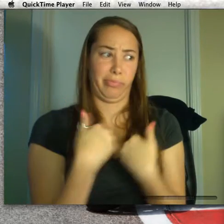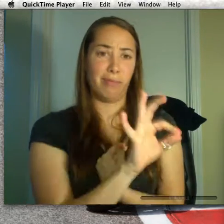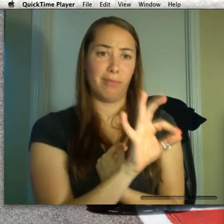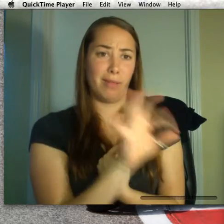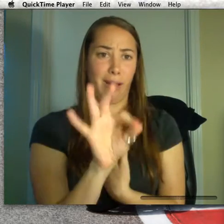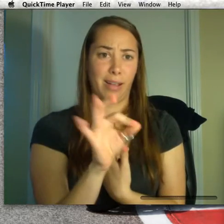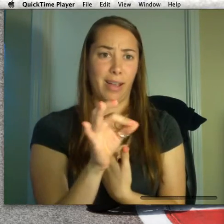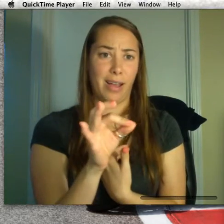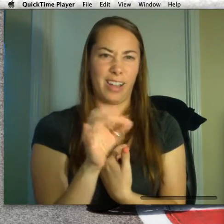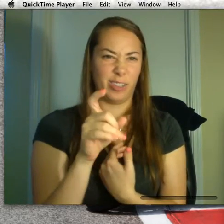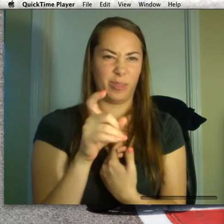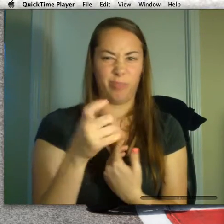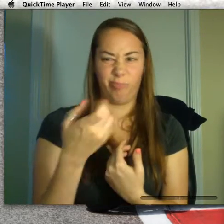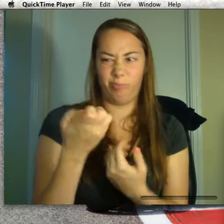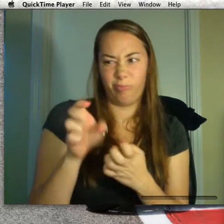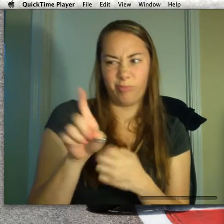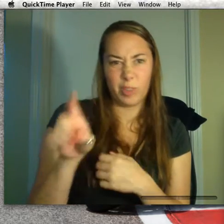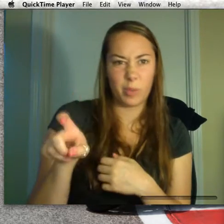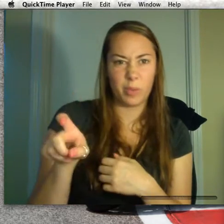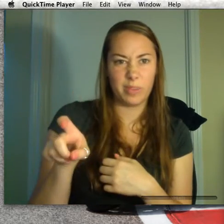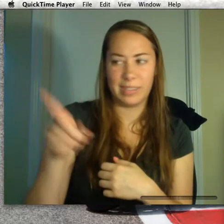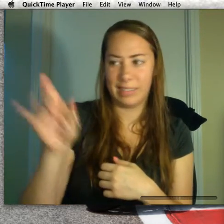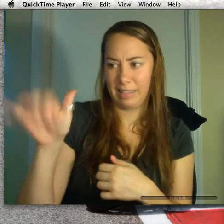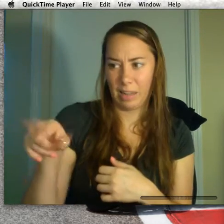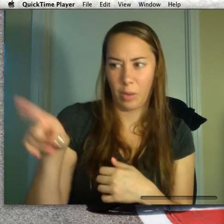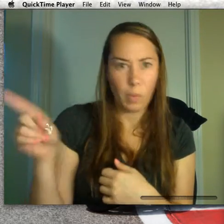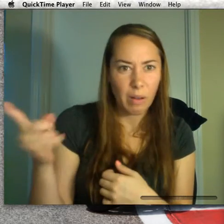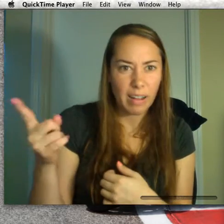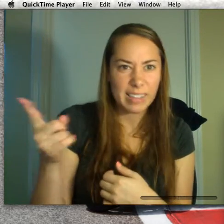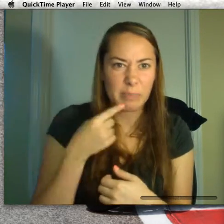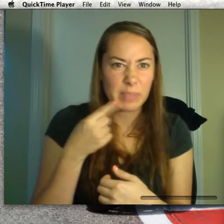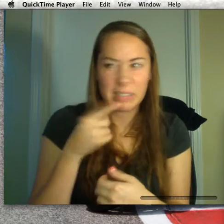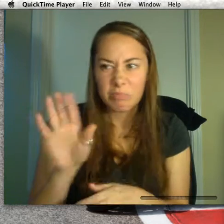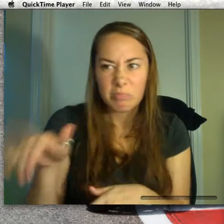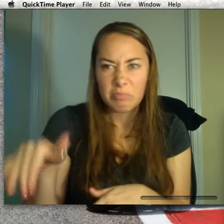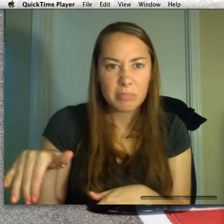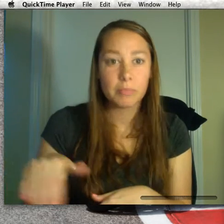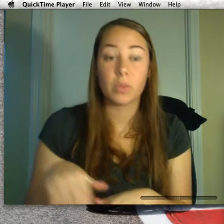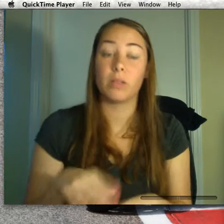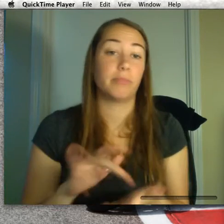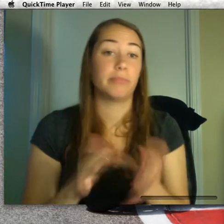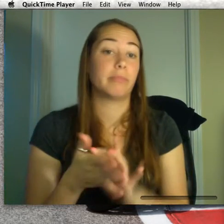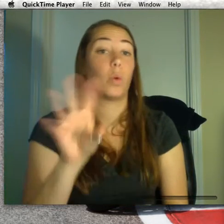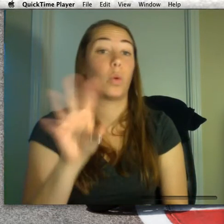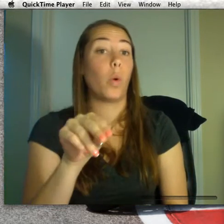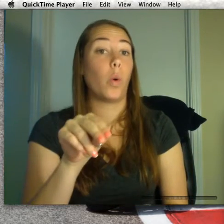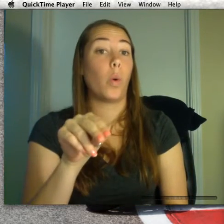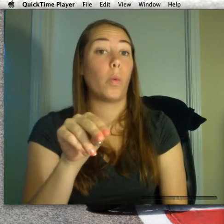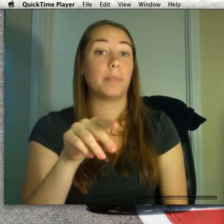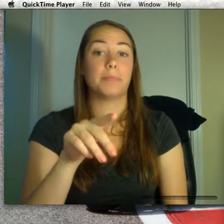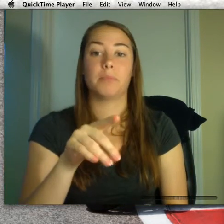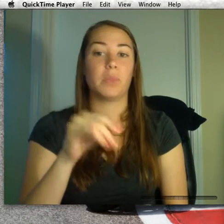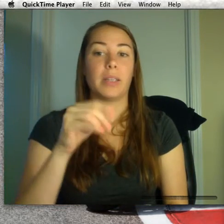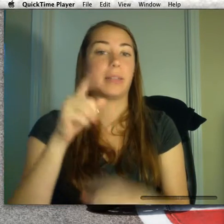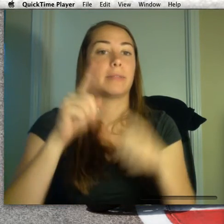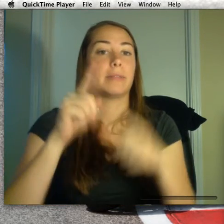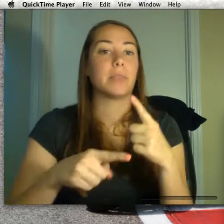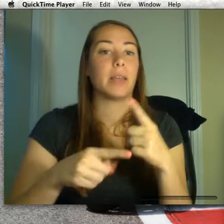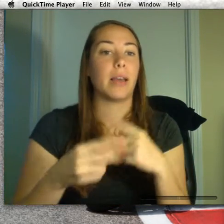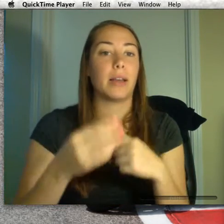we came. He said, but maybe you could hear. The one that didn't come may have had an ear problem. Maybe you came